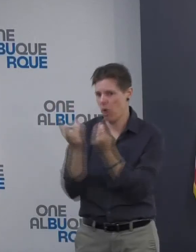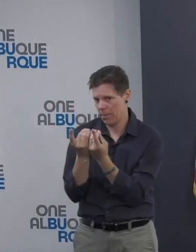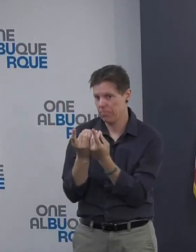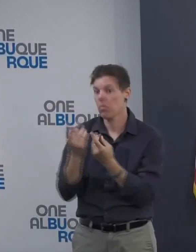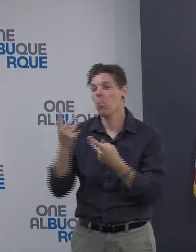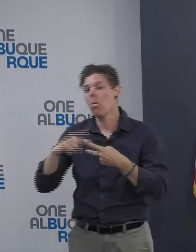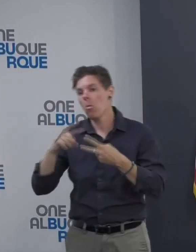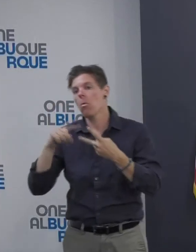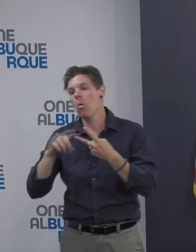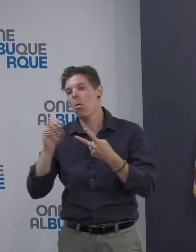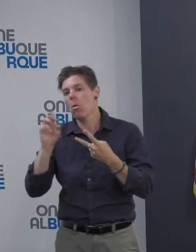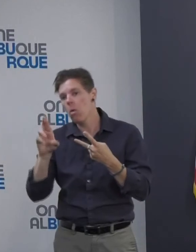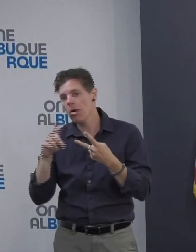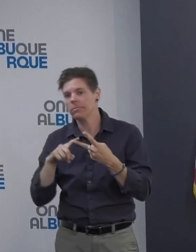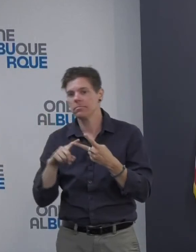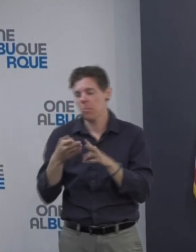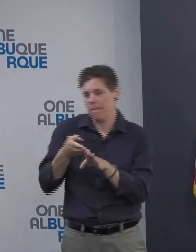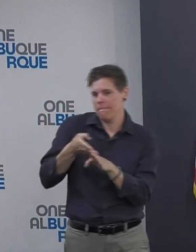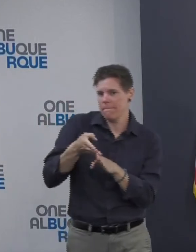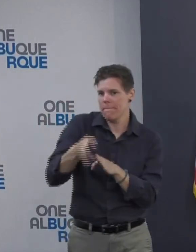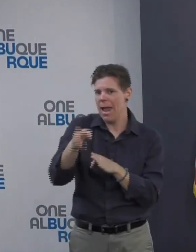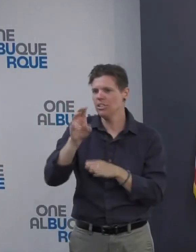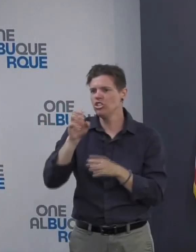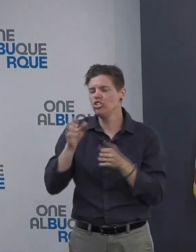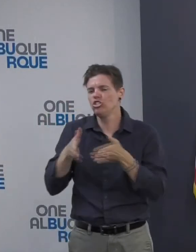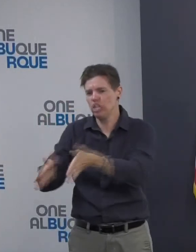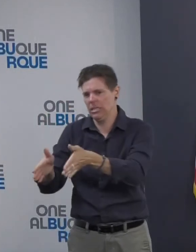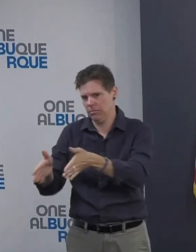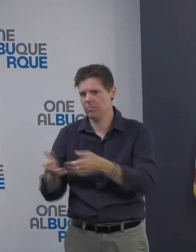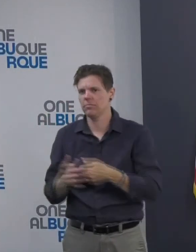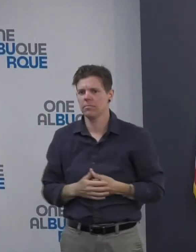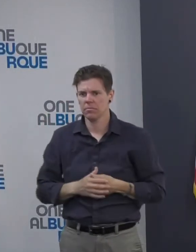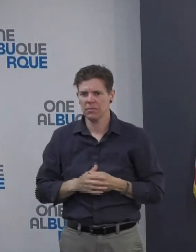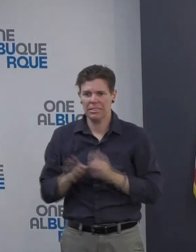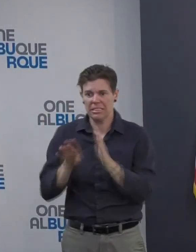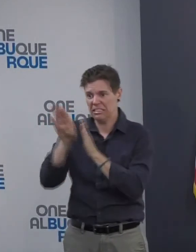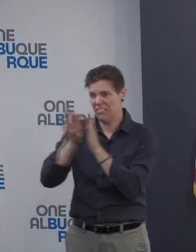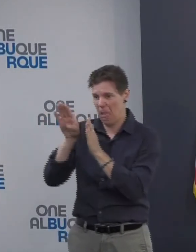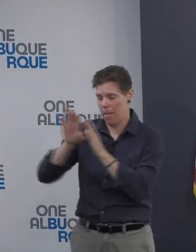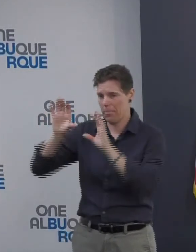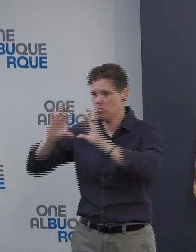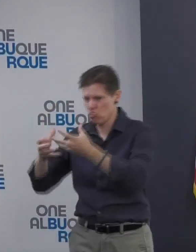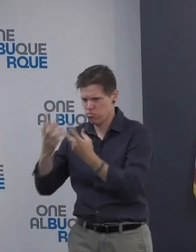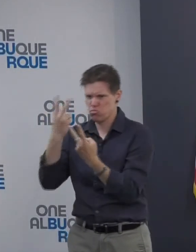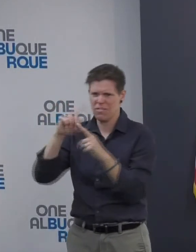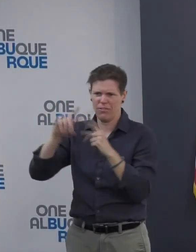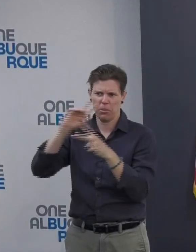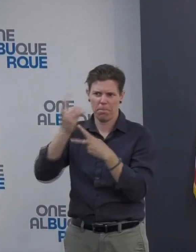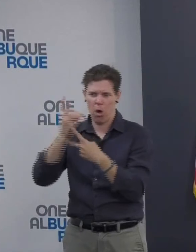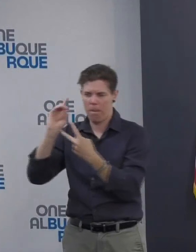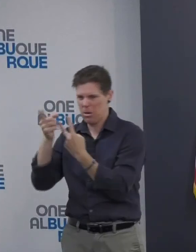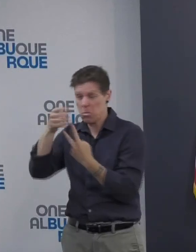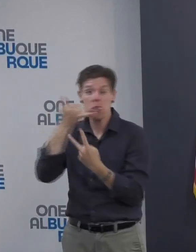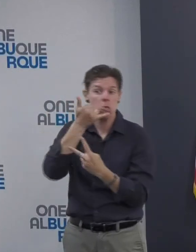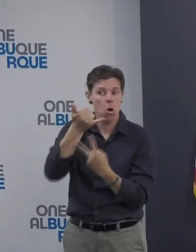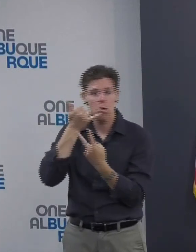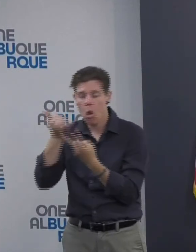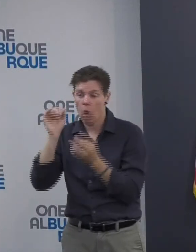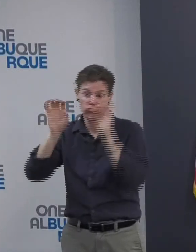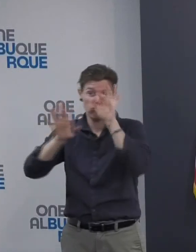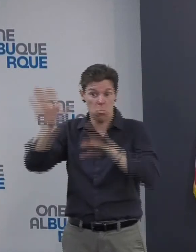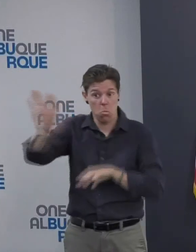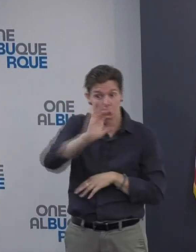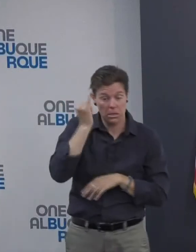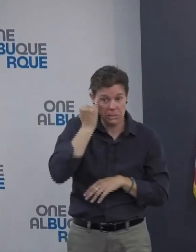Development Department. Now, a couple of things too, that also includes parking lots. Our city councilor is going to speak a little bit about how this might